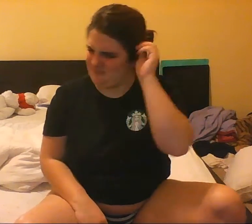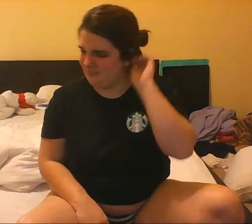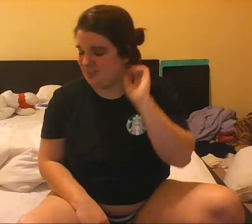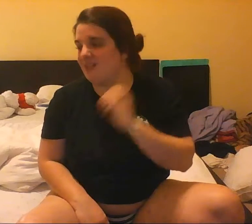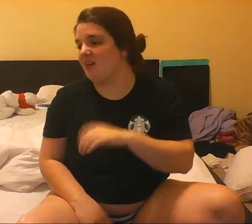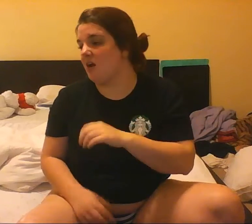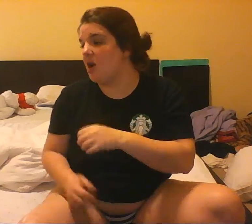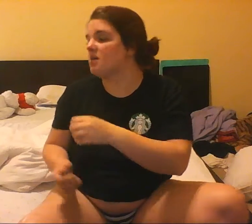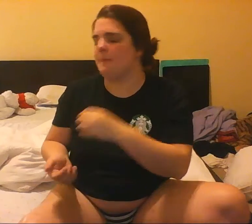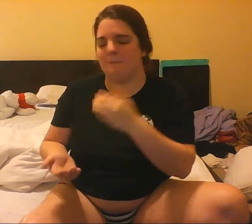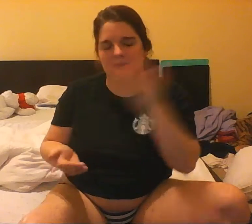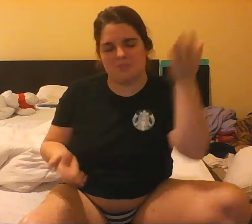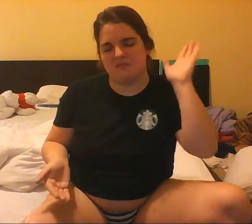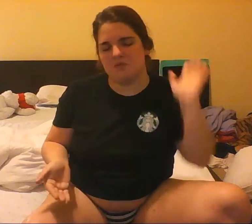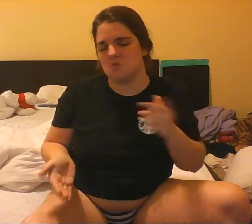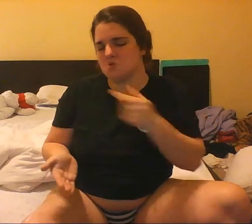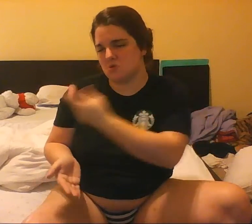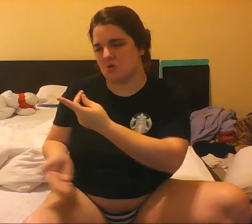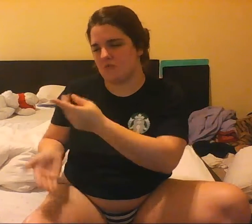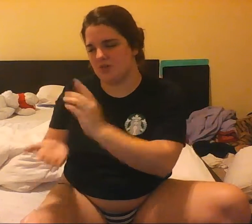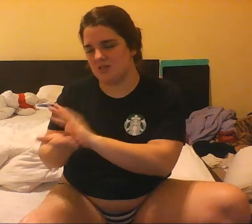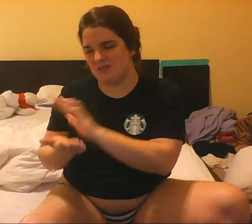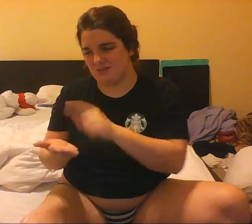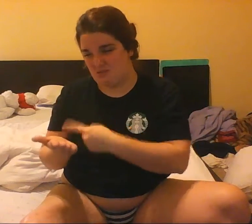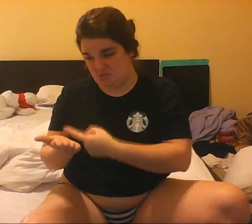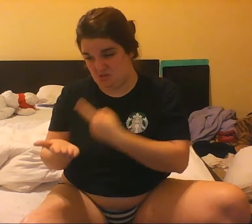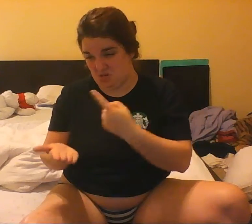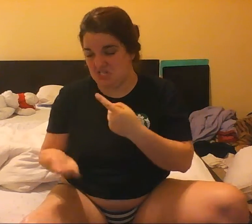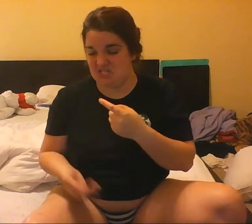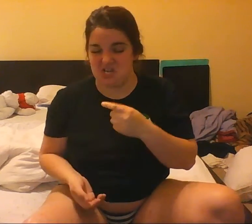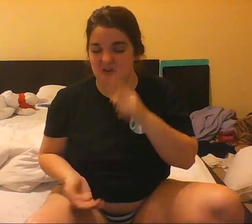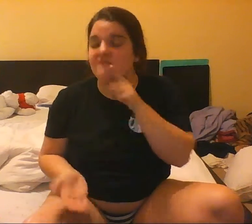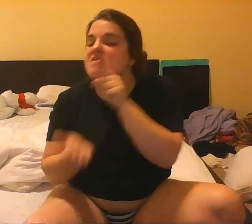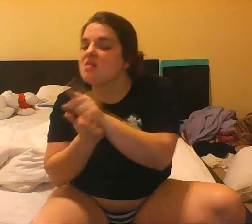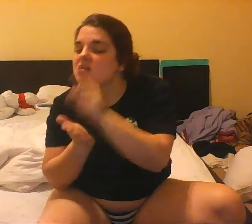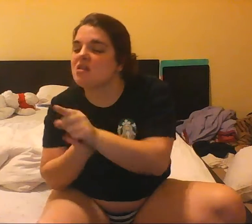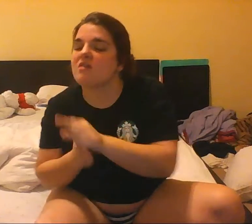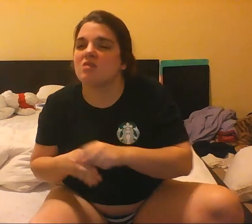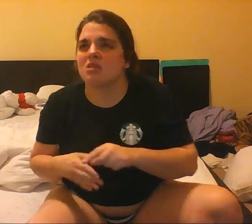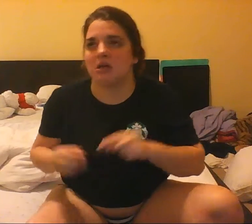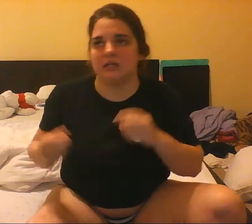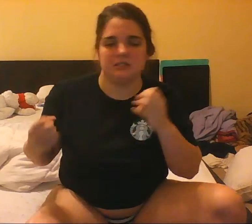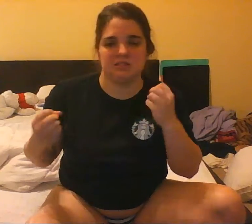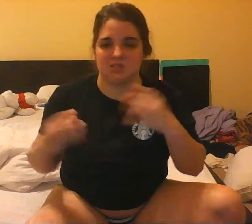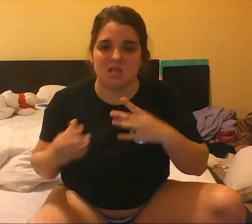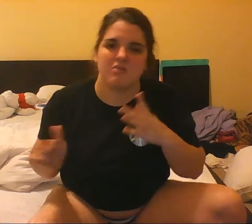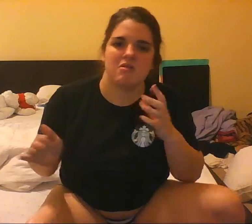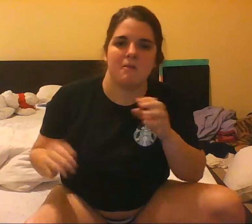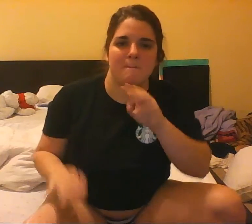of women falling in love with monsters. That kind of represents, like, sex and your sexual desire being this